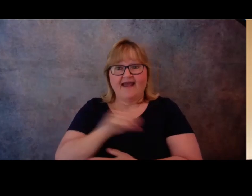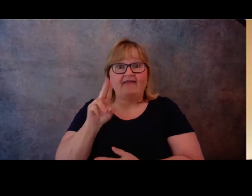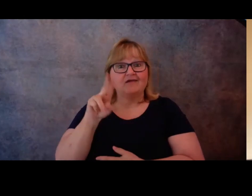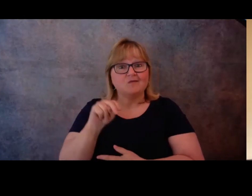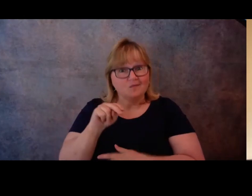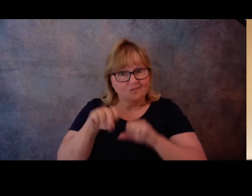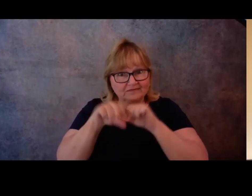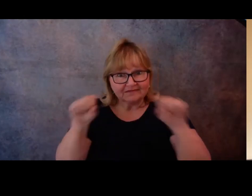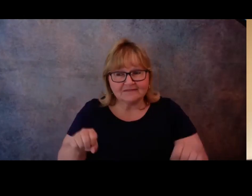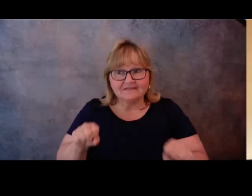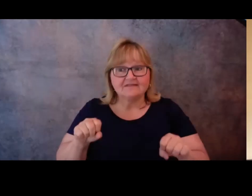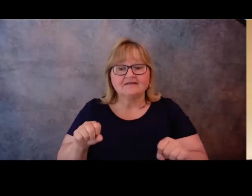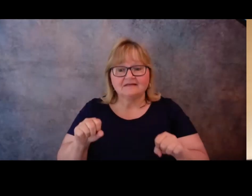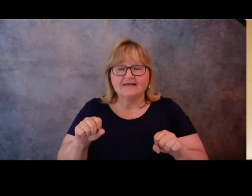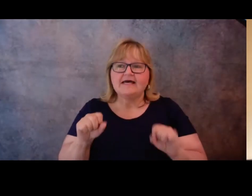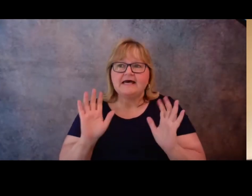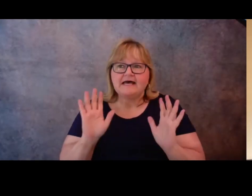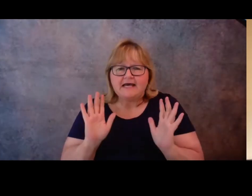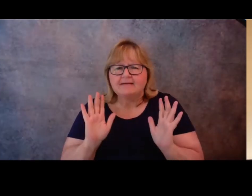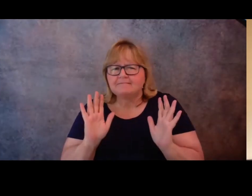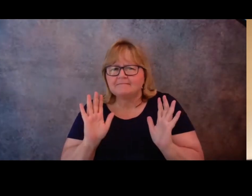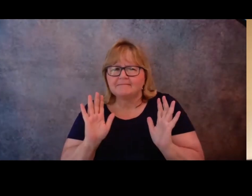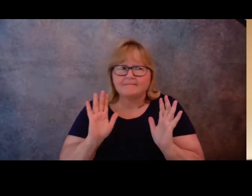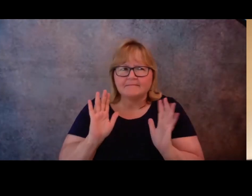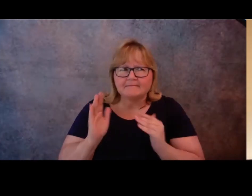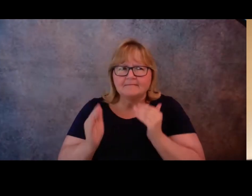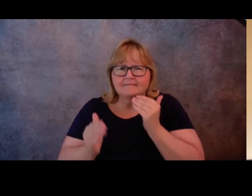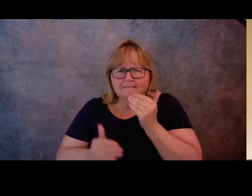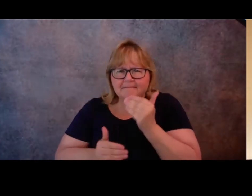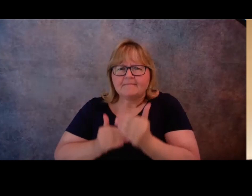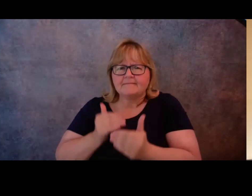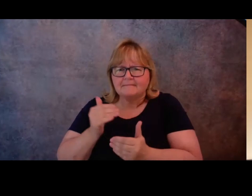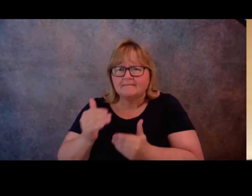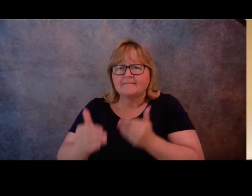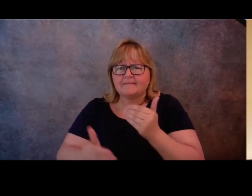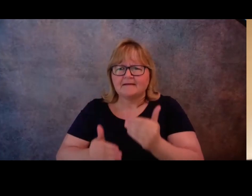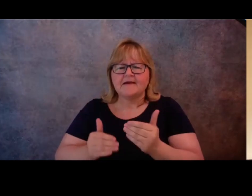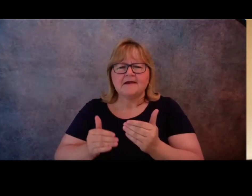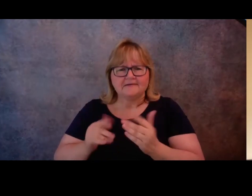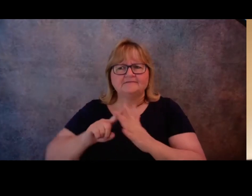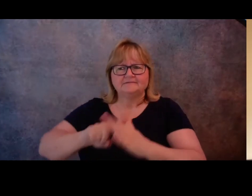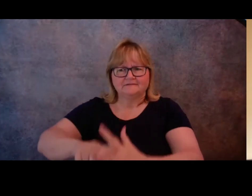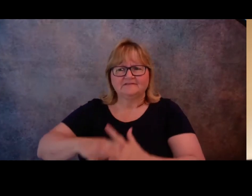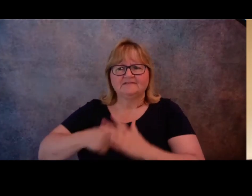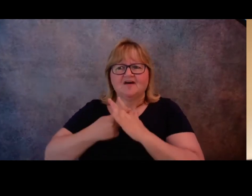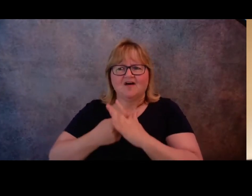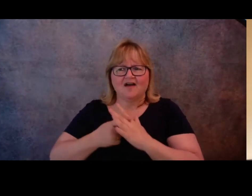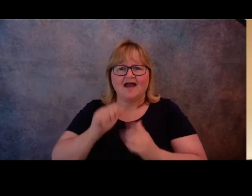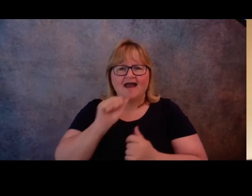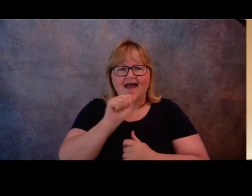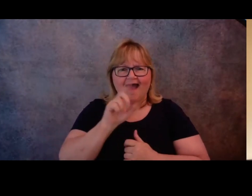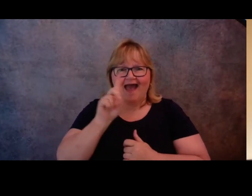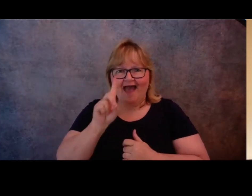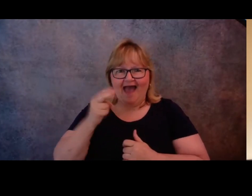system tentatively, very tentatively, set in motion what's called an ad